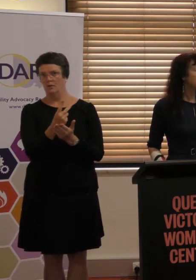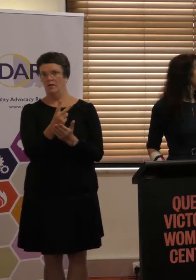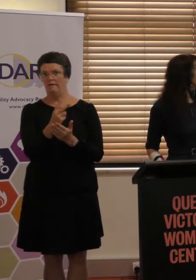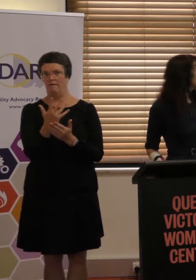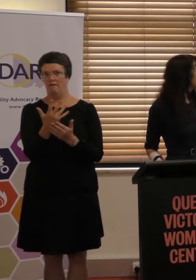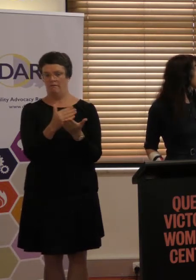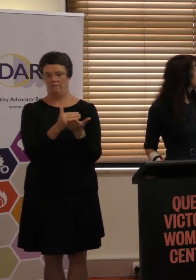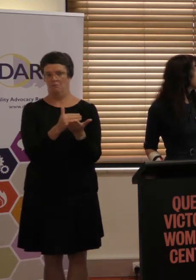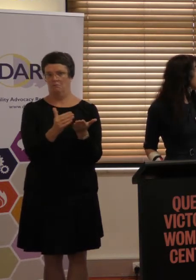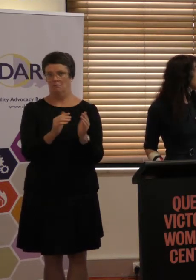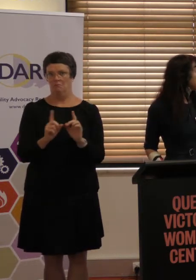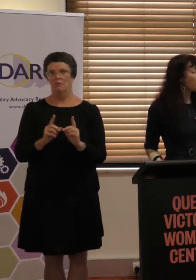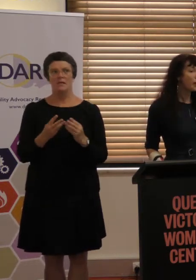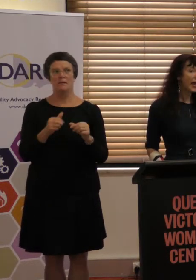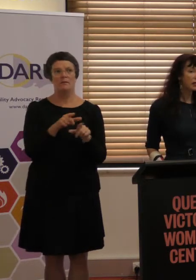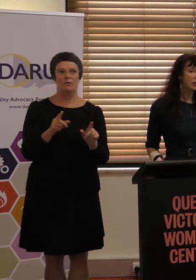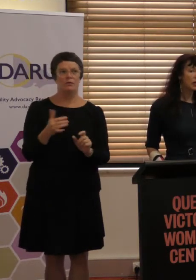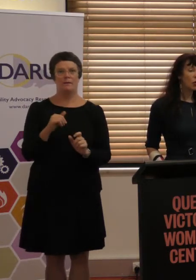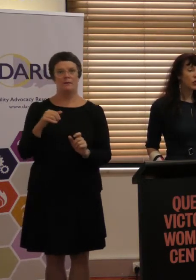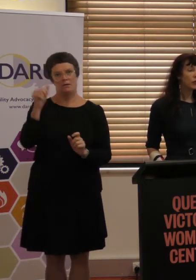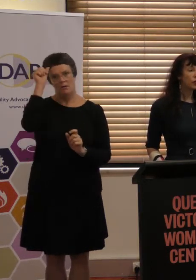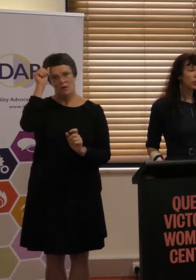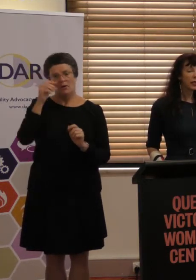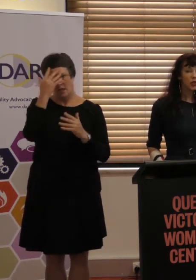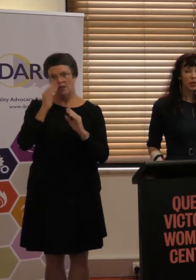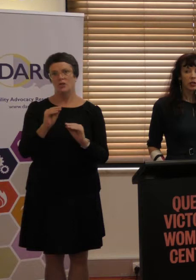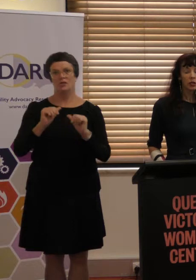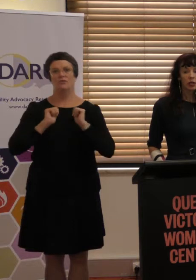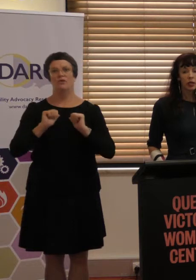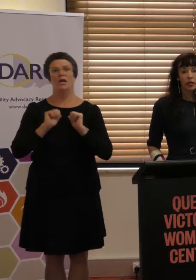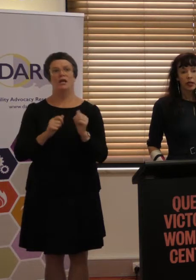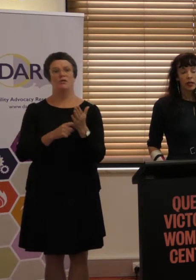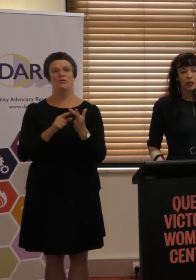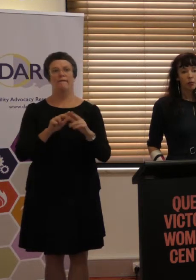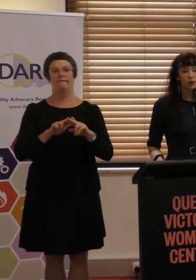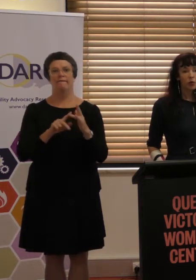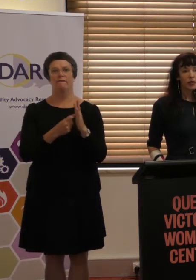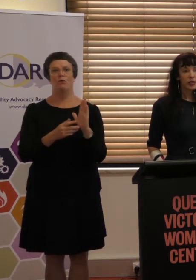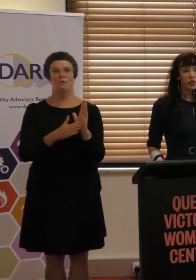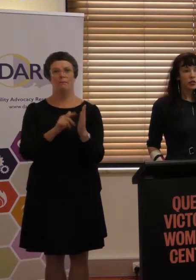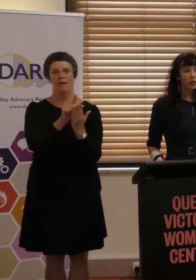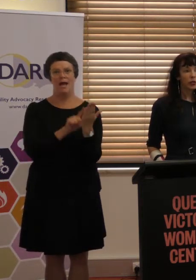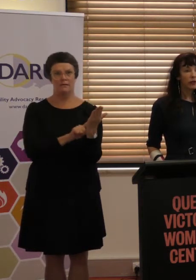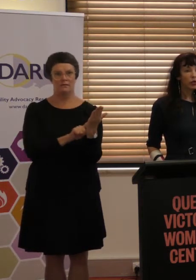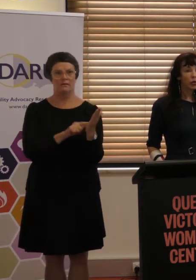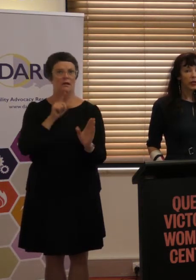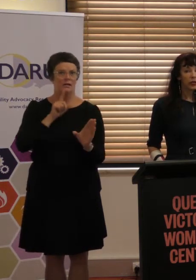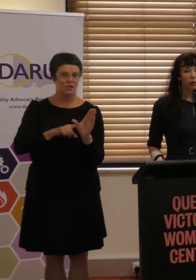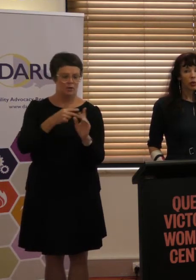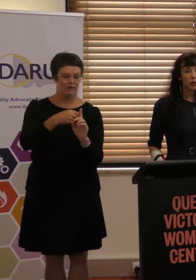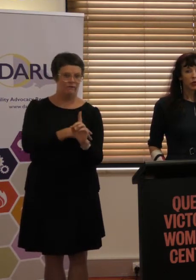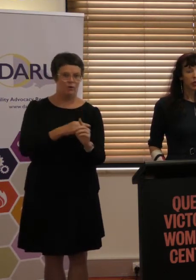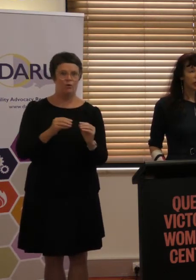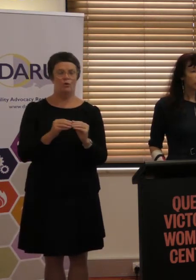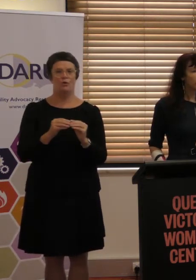this Education and Training Reform Act was reviewed last year, and a number of organisations, including the Victorian